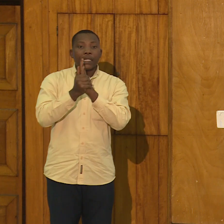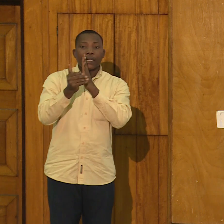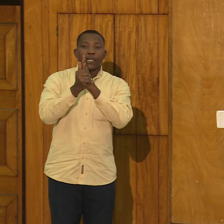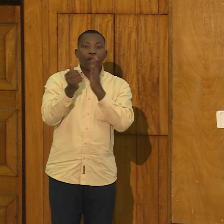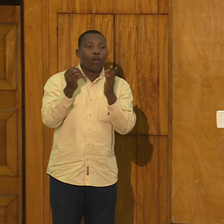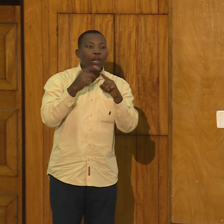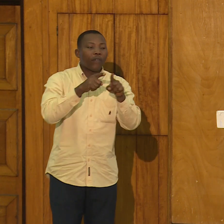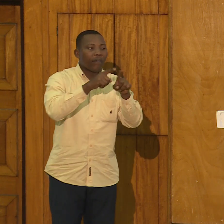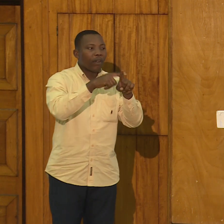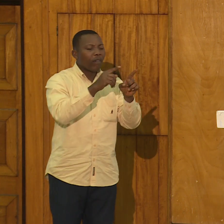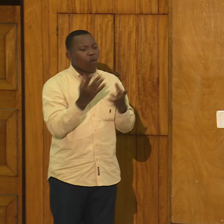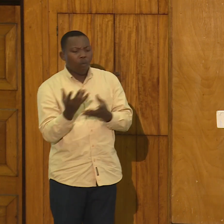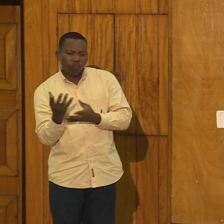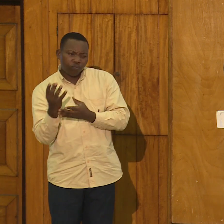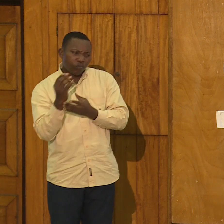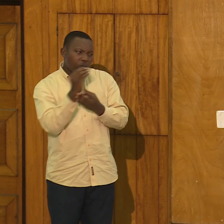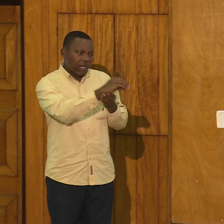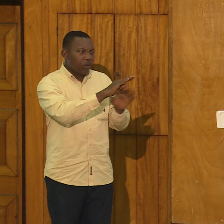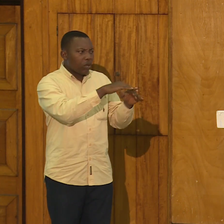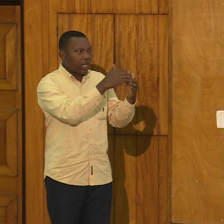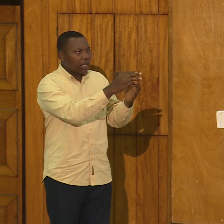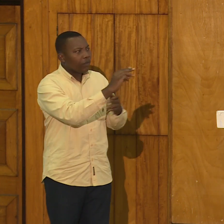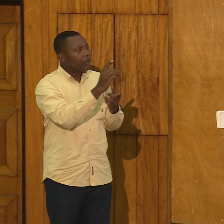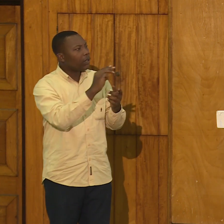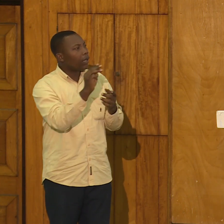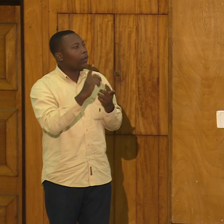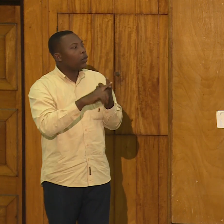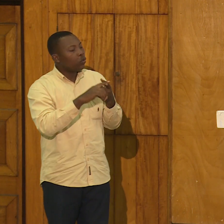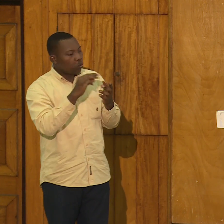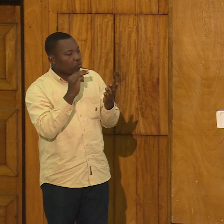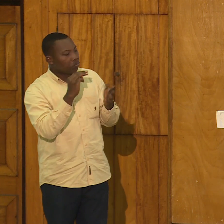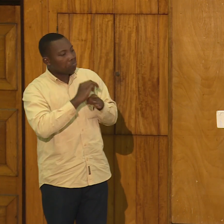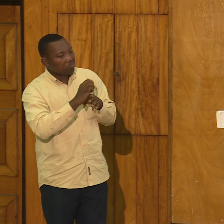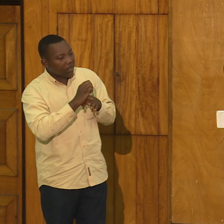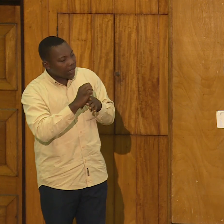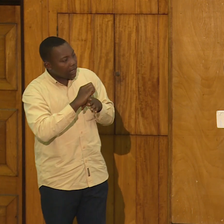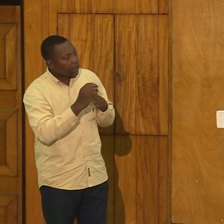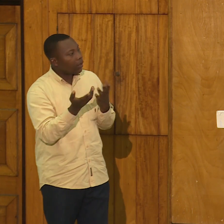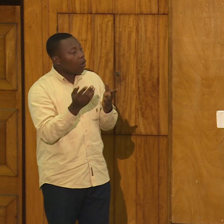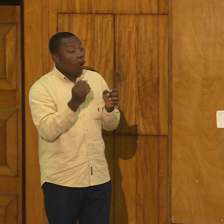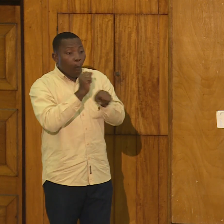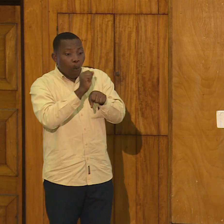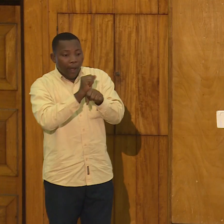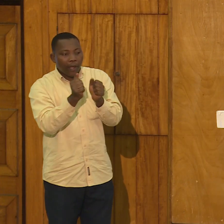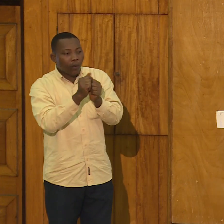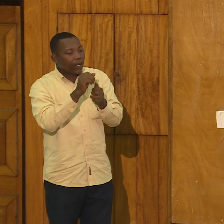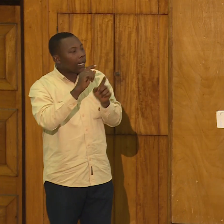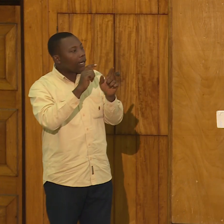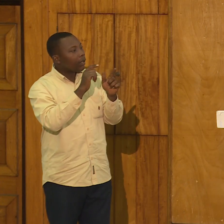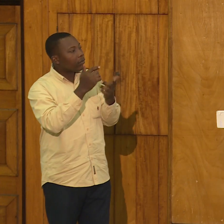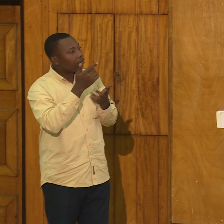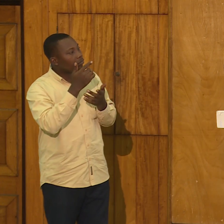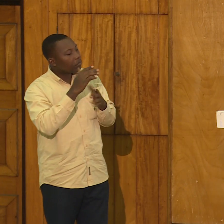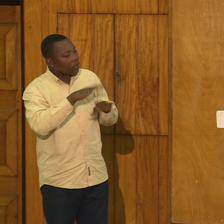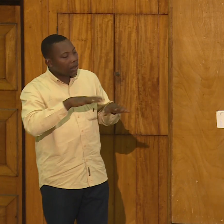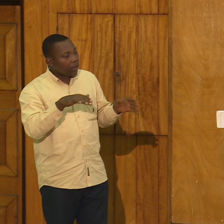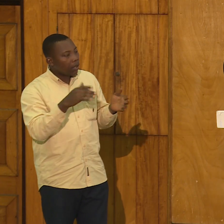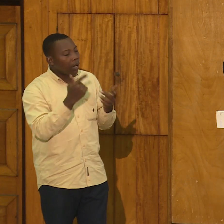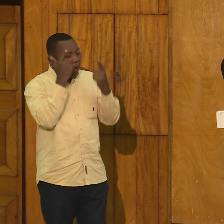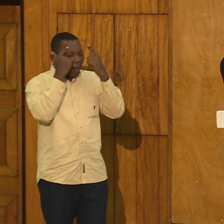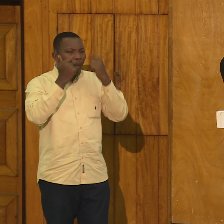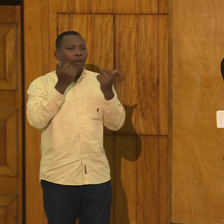to distribute to the mentors who are working with the mentees. And now, because of that, initially